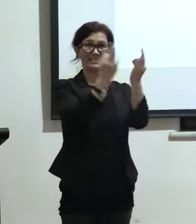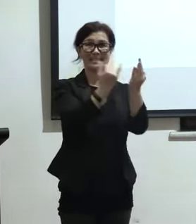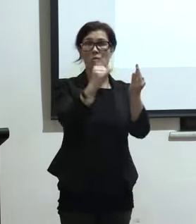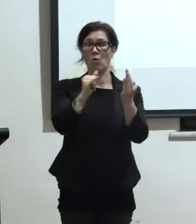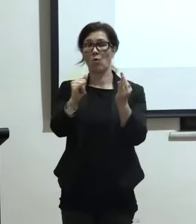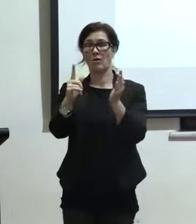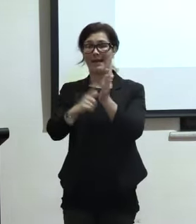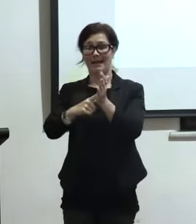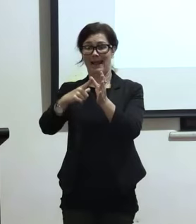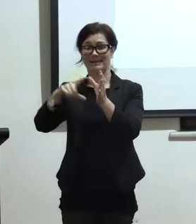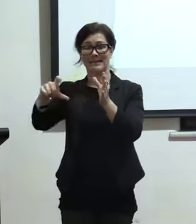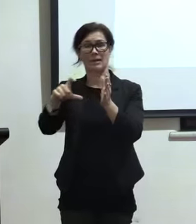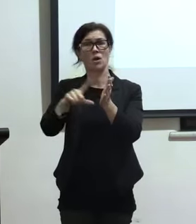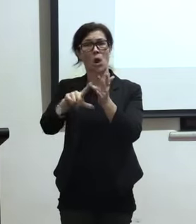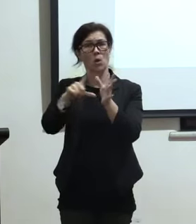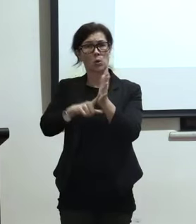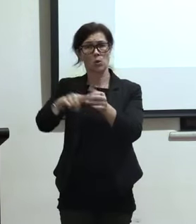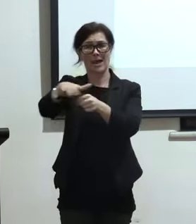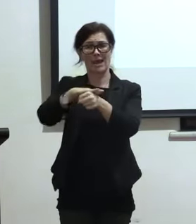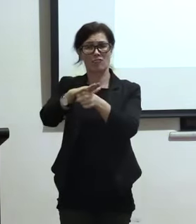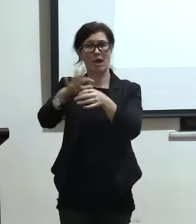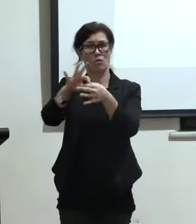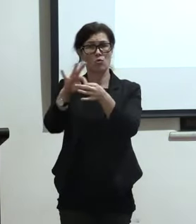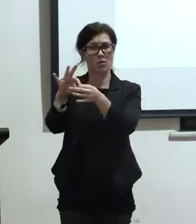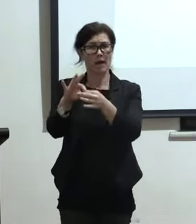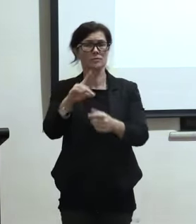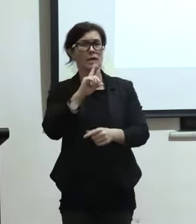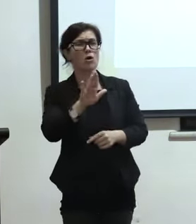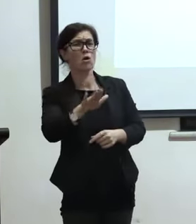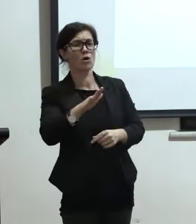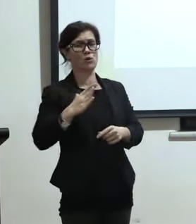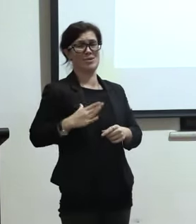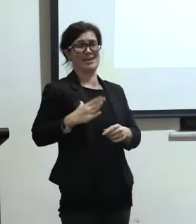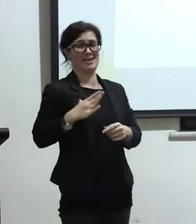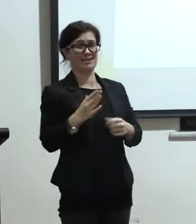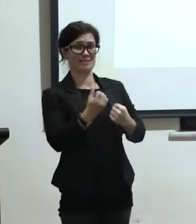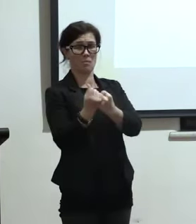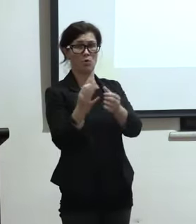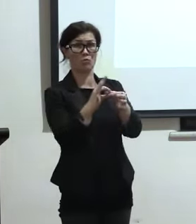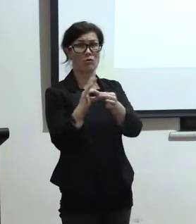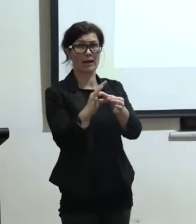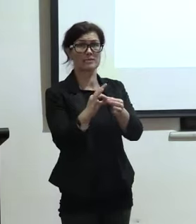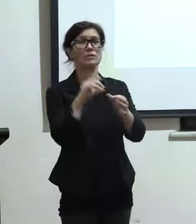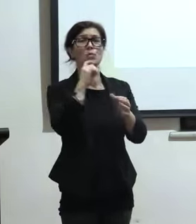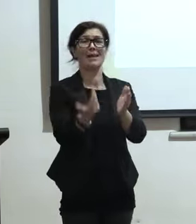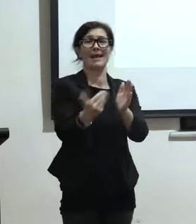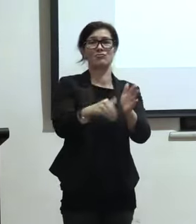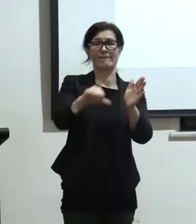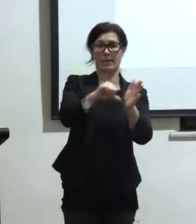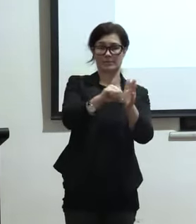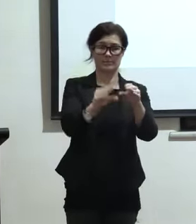should say, you have a need for support coordination, and that will be funded in their plan. Some people might